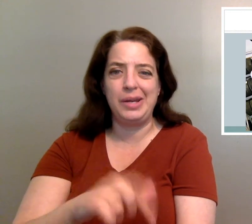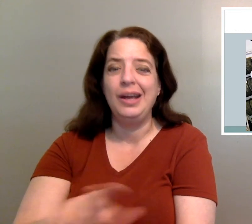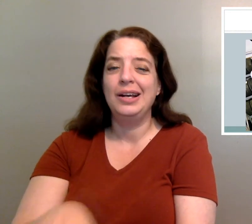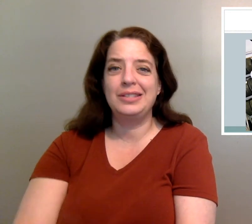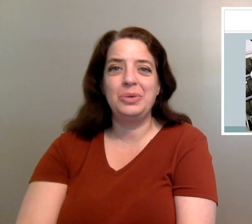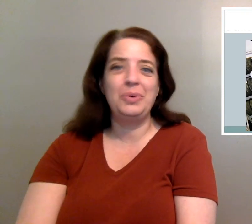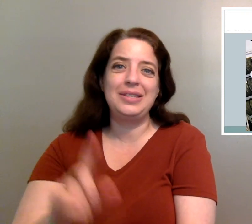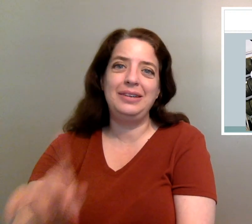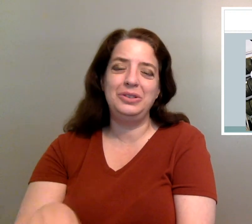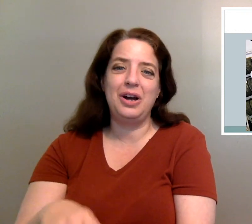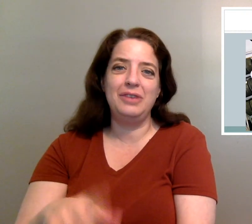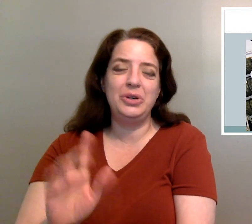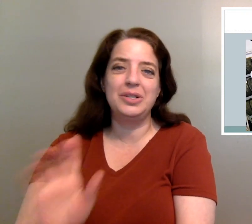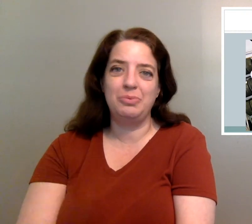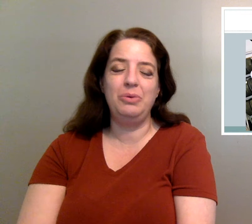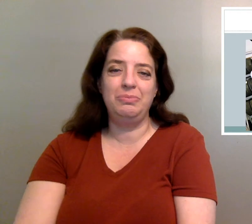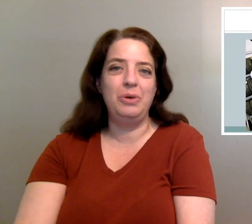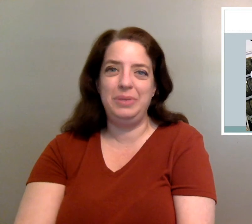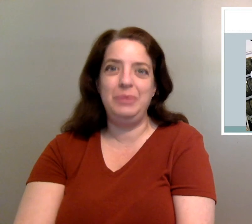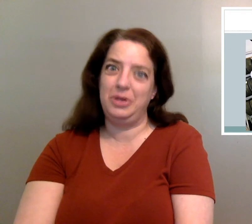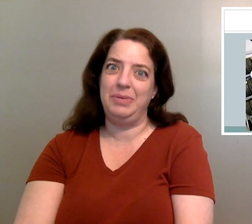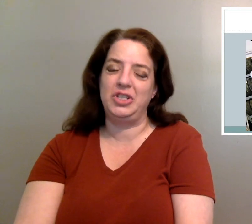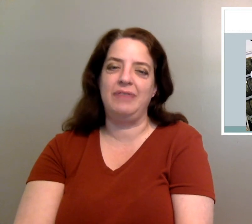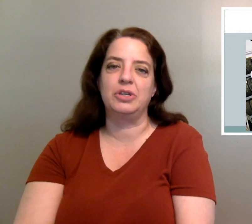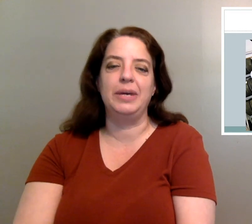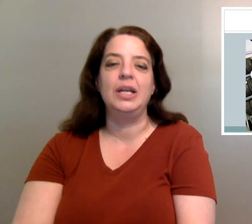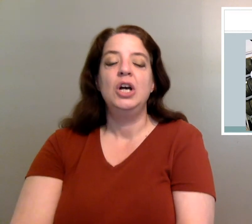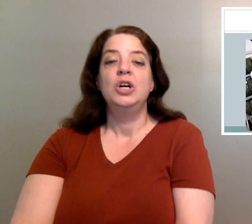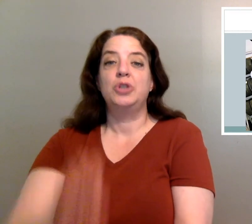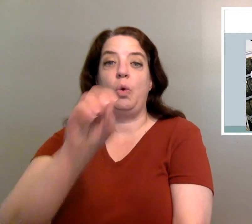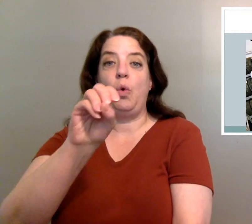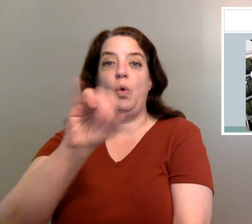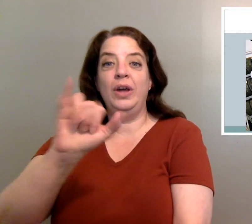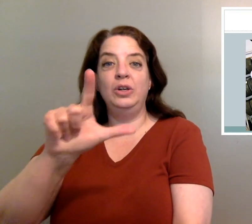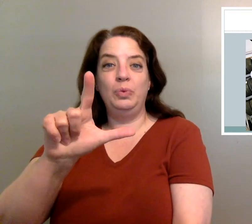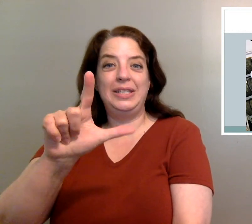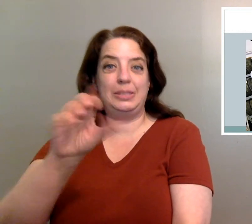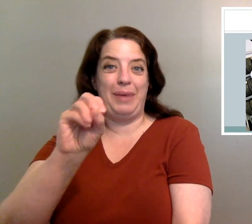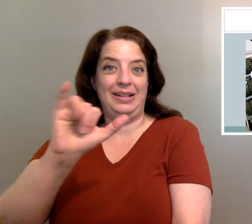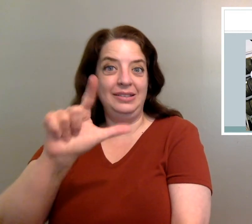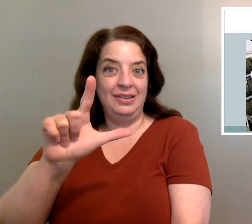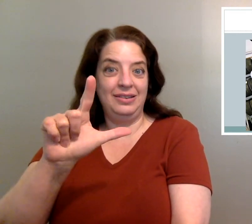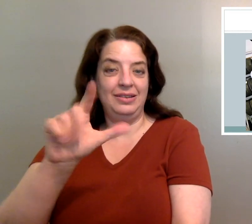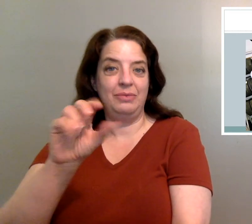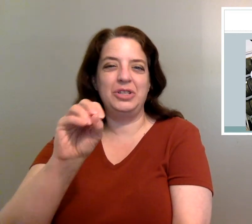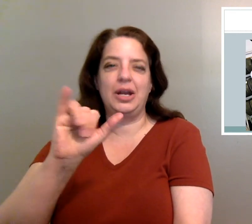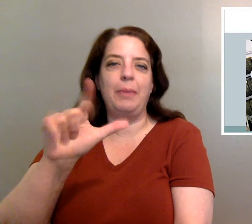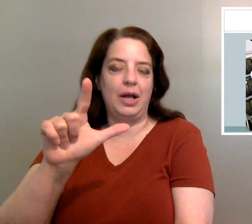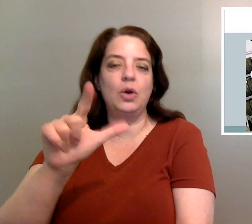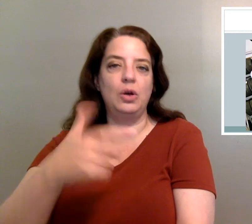because otherwise that little car of yours won't be worth much after a bit. So oil, we spell. When you're talking about oil